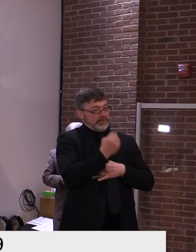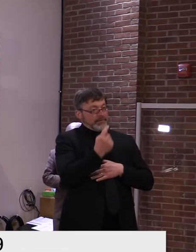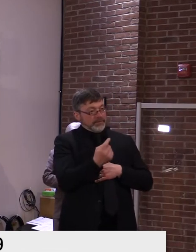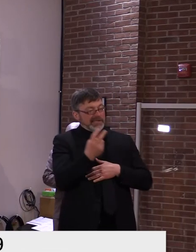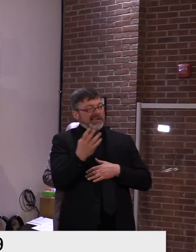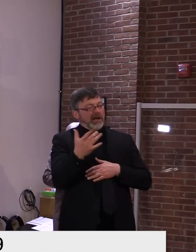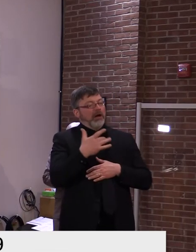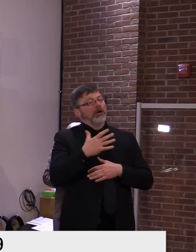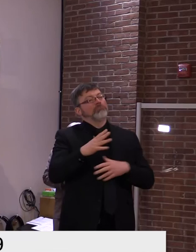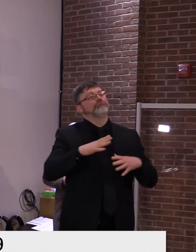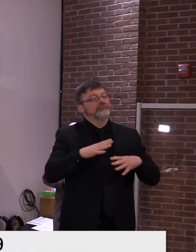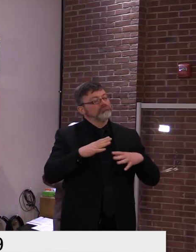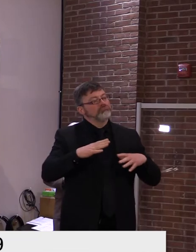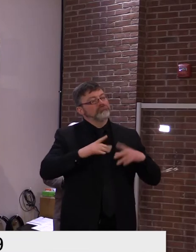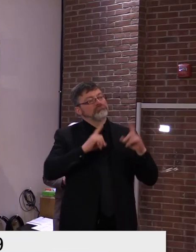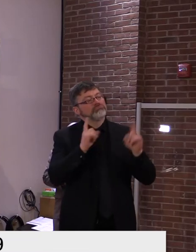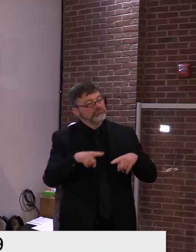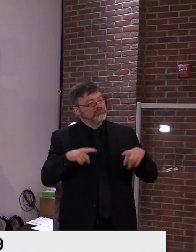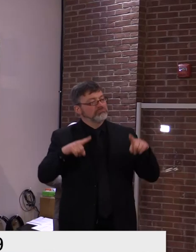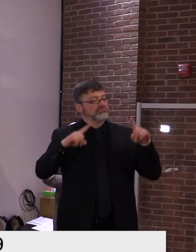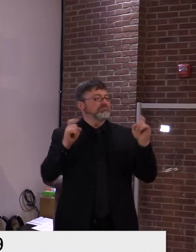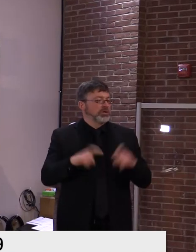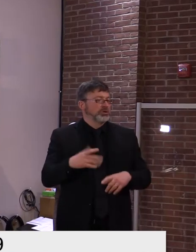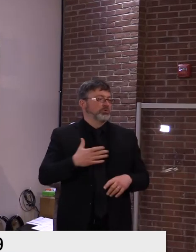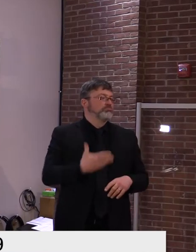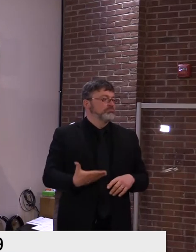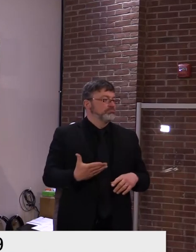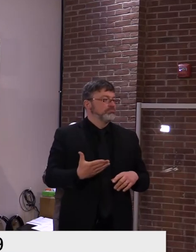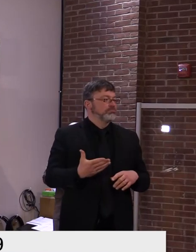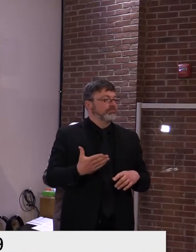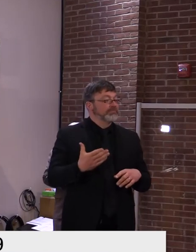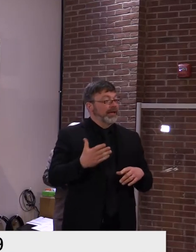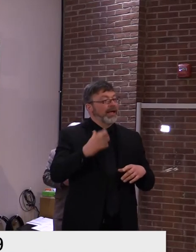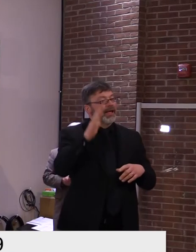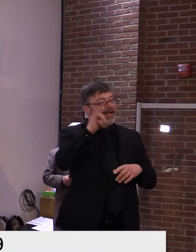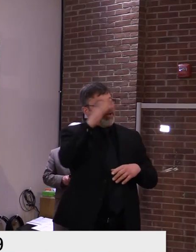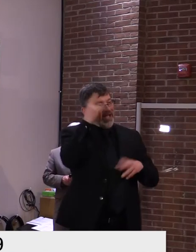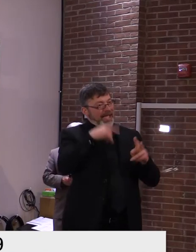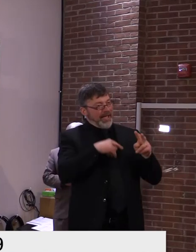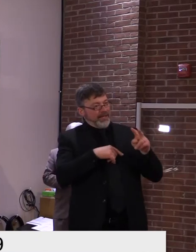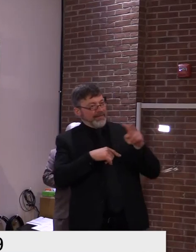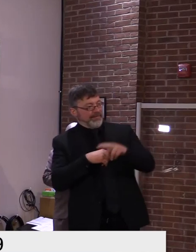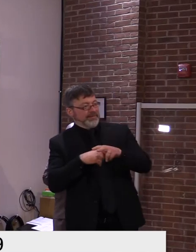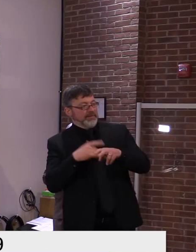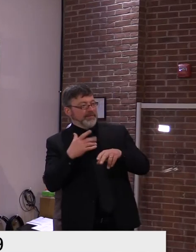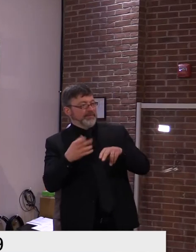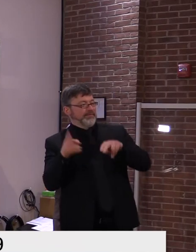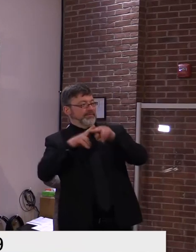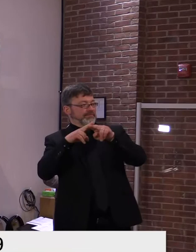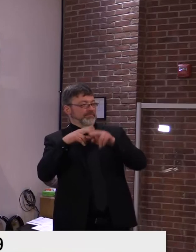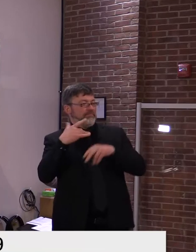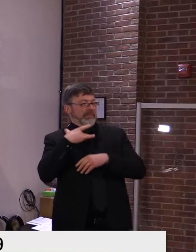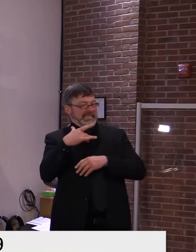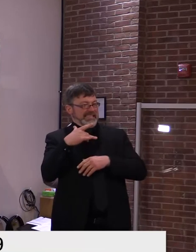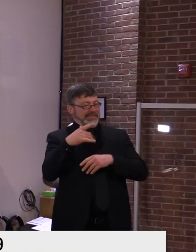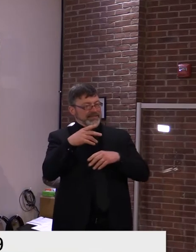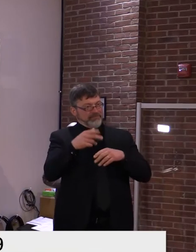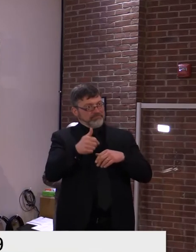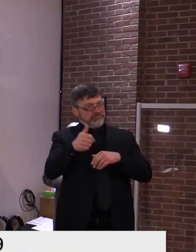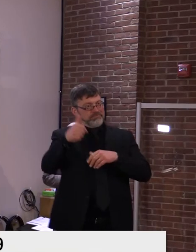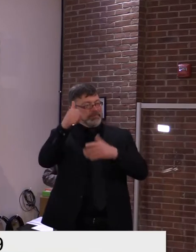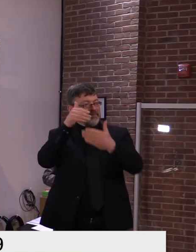Thursdays, Fridays are when we do find our higher numbers, sometimes on Saturday as well. So that would make